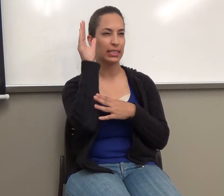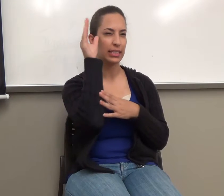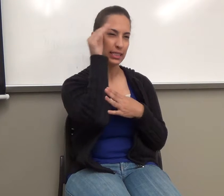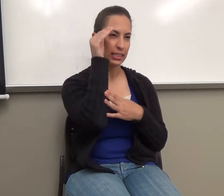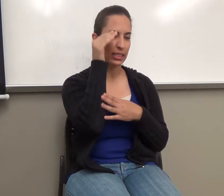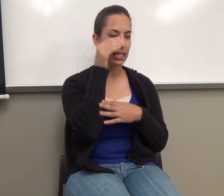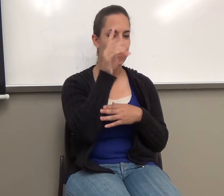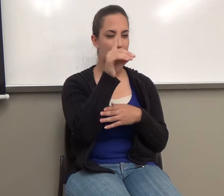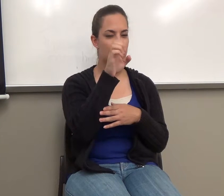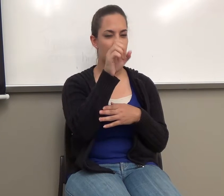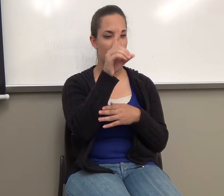hard work.